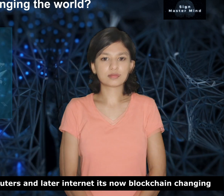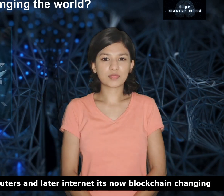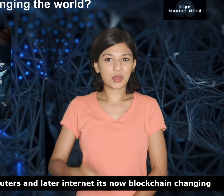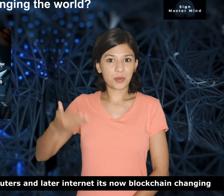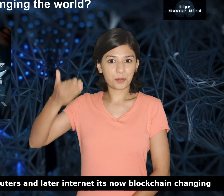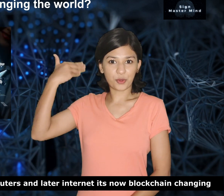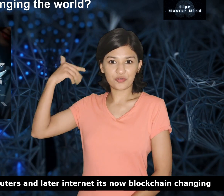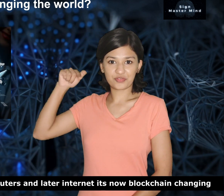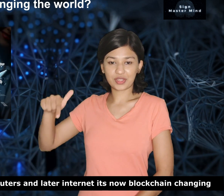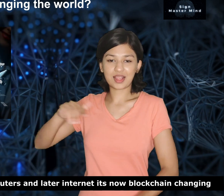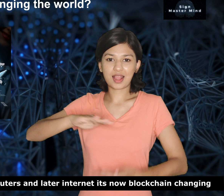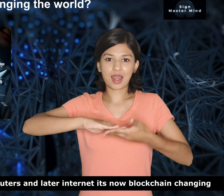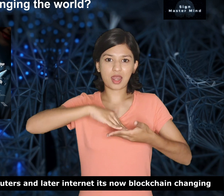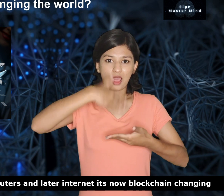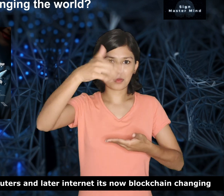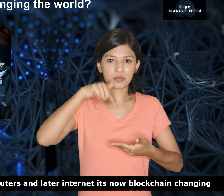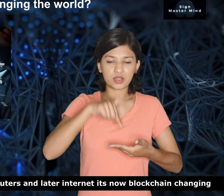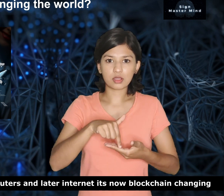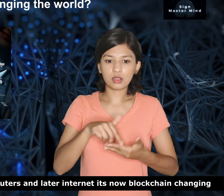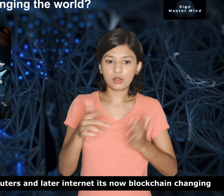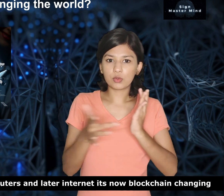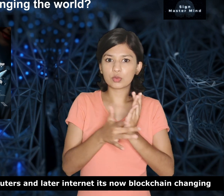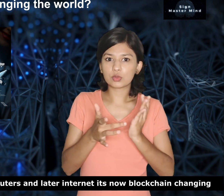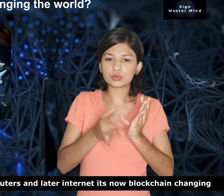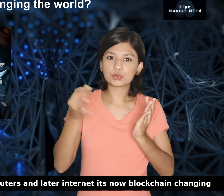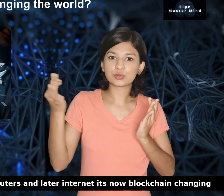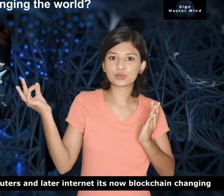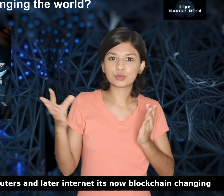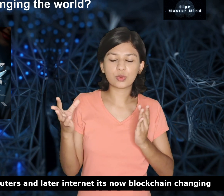Like how computers and later internet it now blockchain that is changing